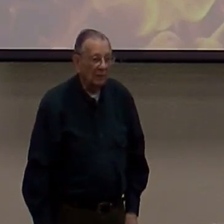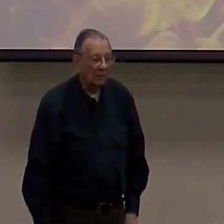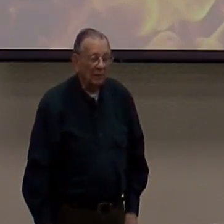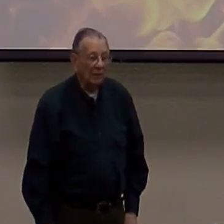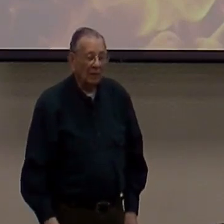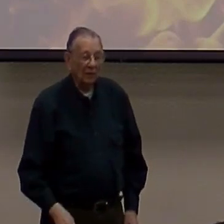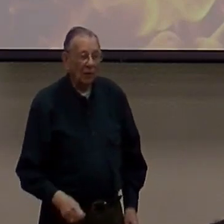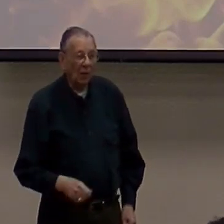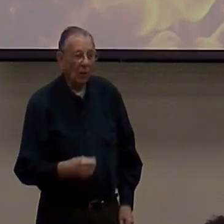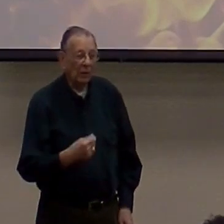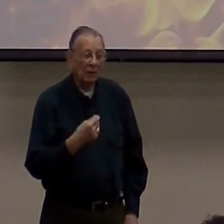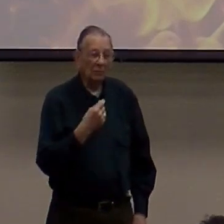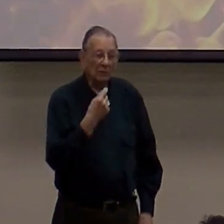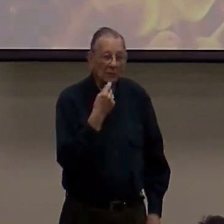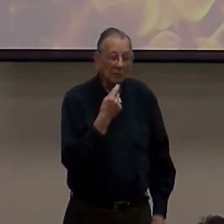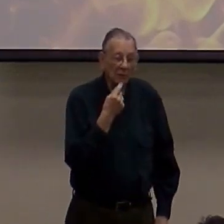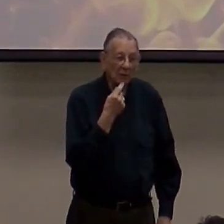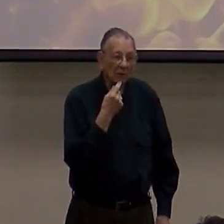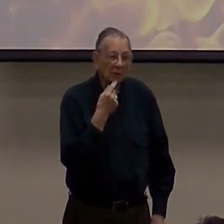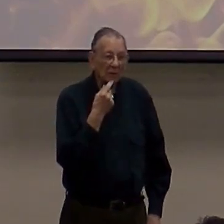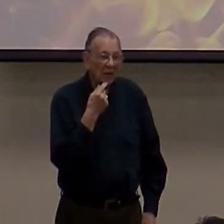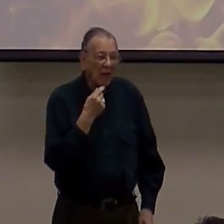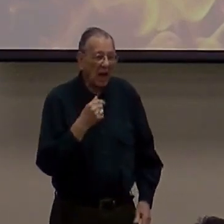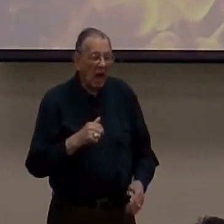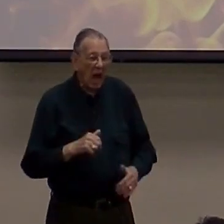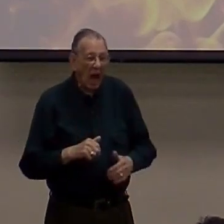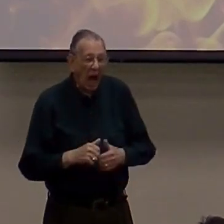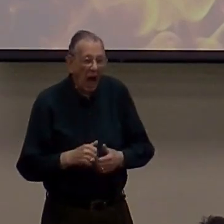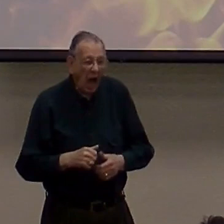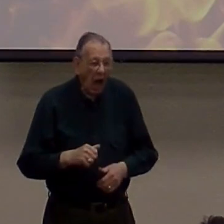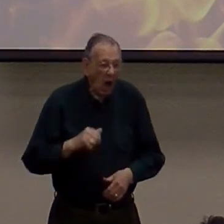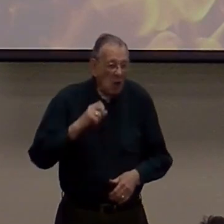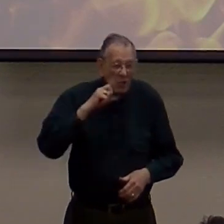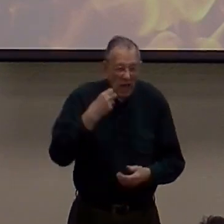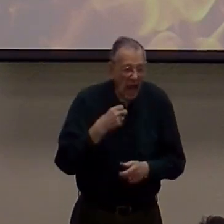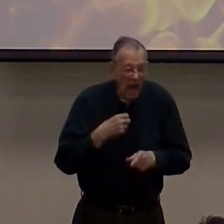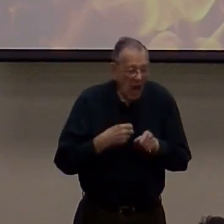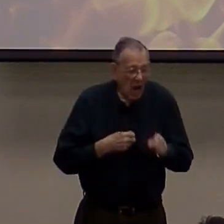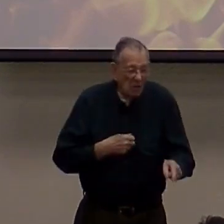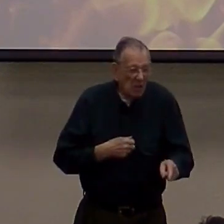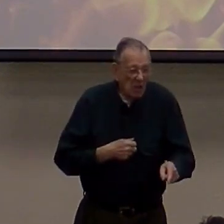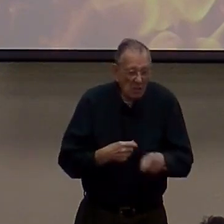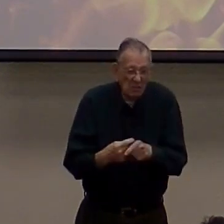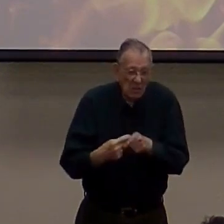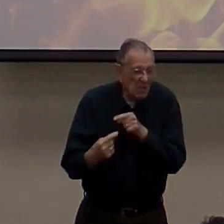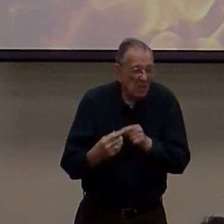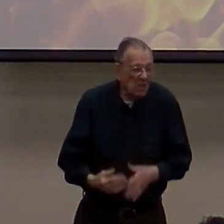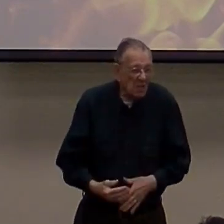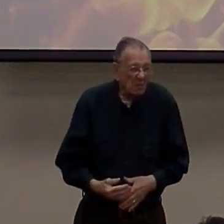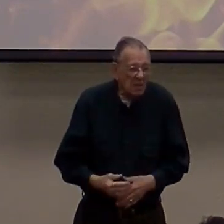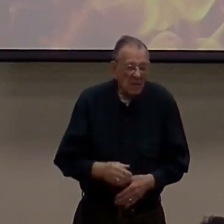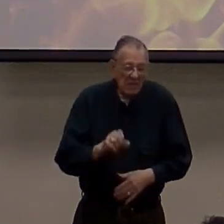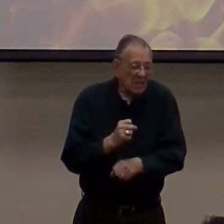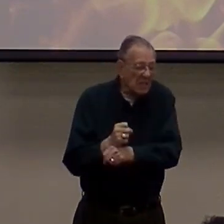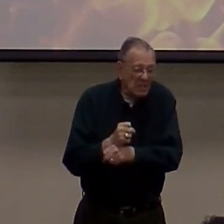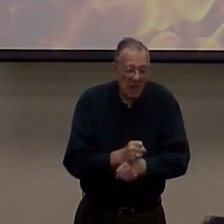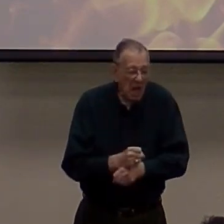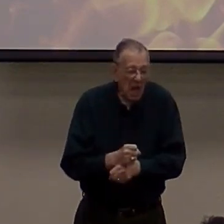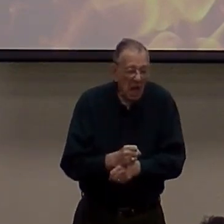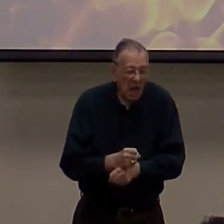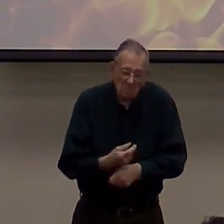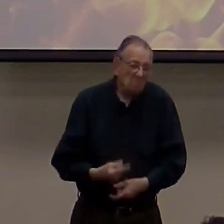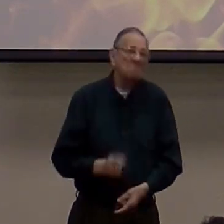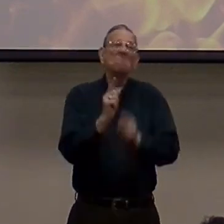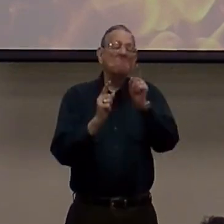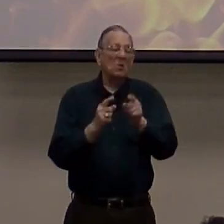No, he was furious, wasn't he? How dare these foreigners, these slaves, defy